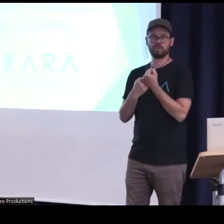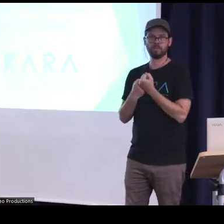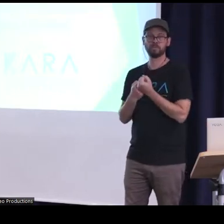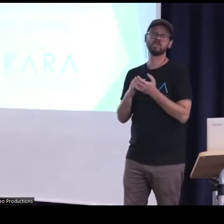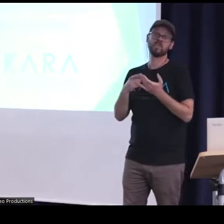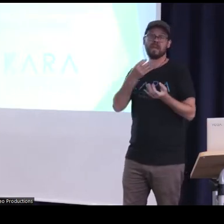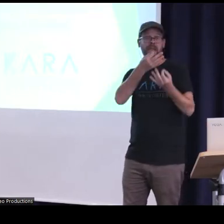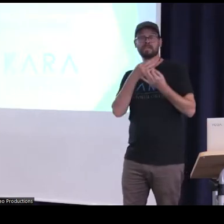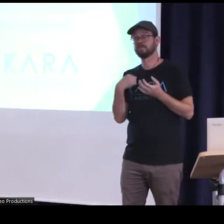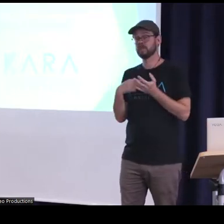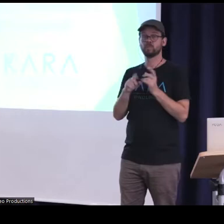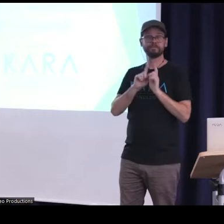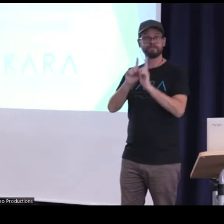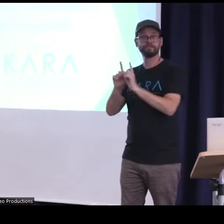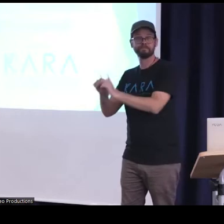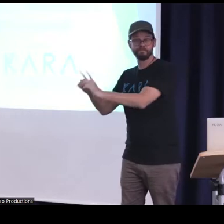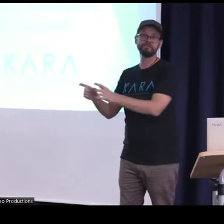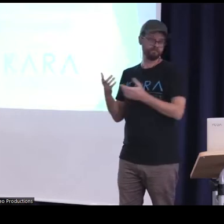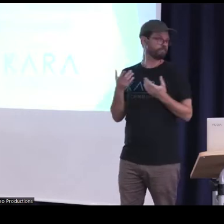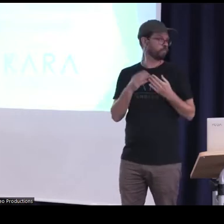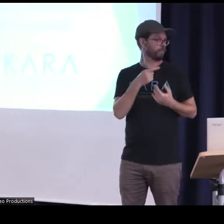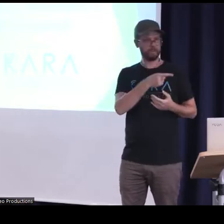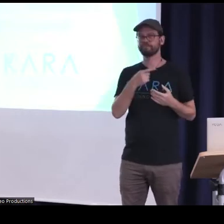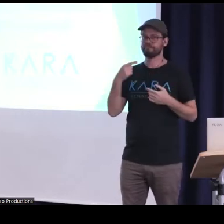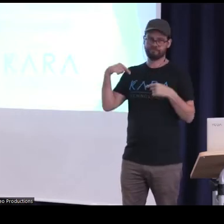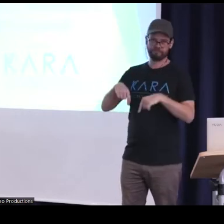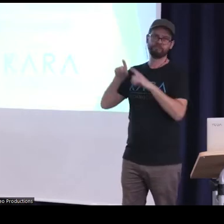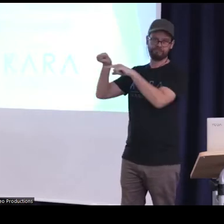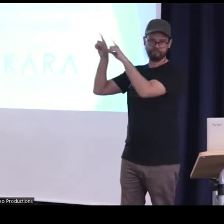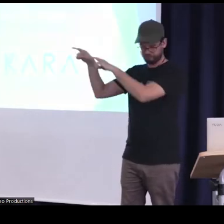I thought, yes, certainly I want to be involved and support this.